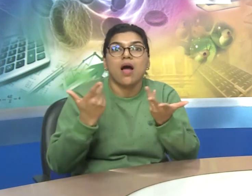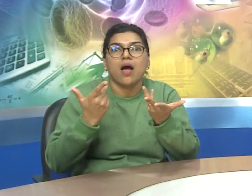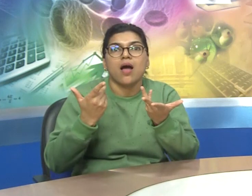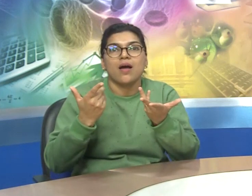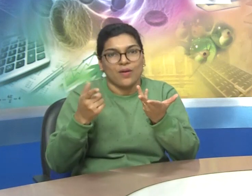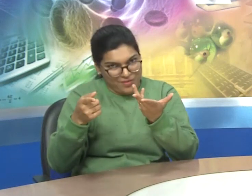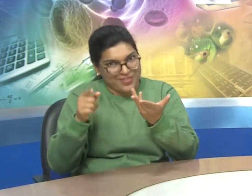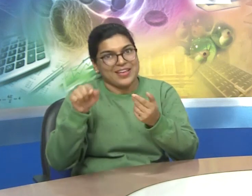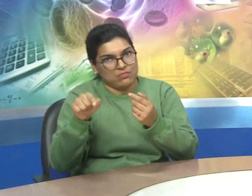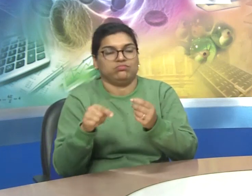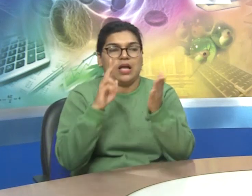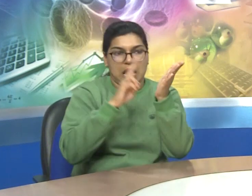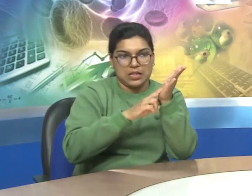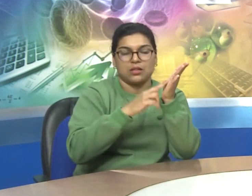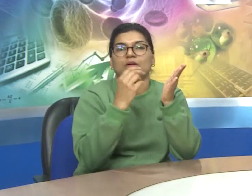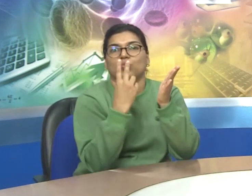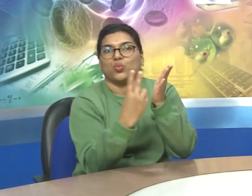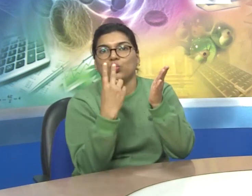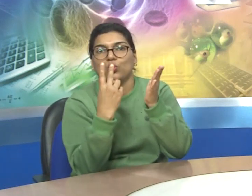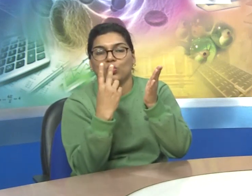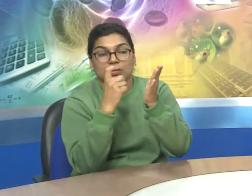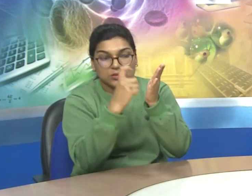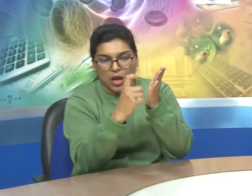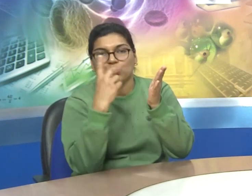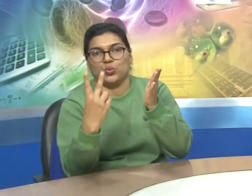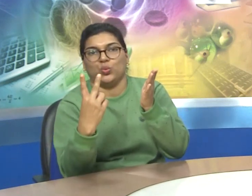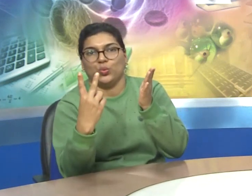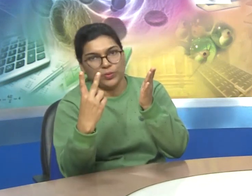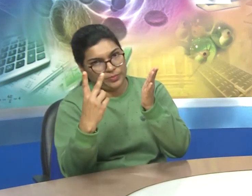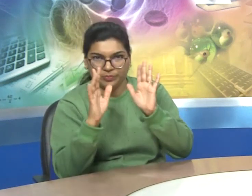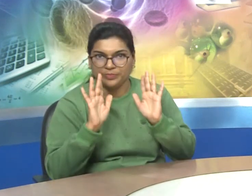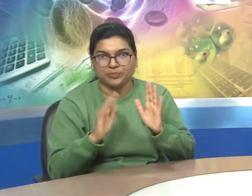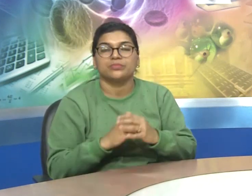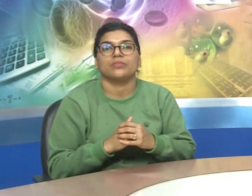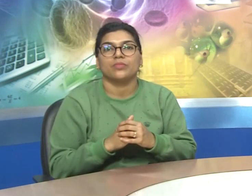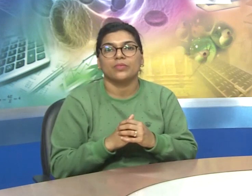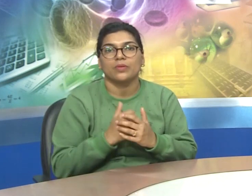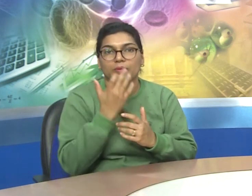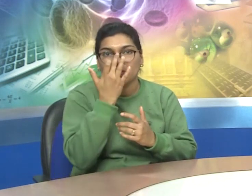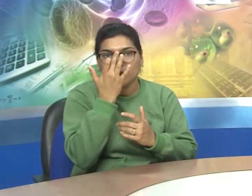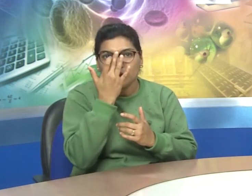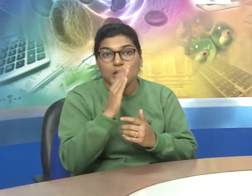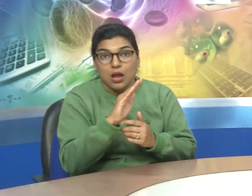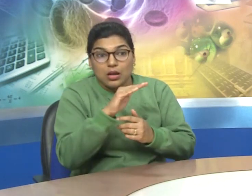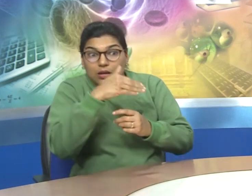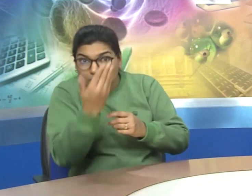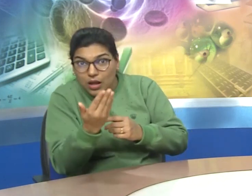a year number. And the third part where we can